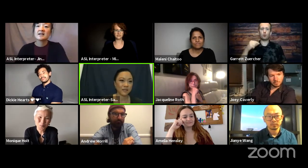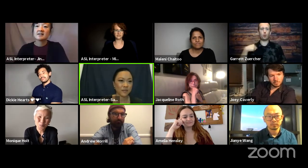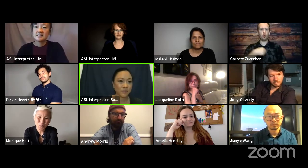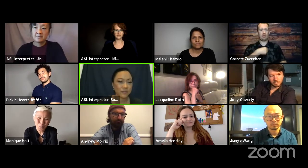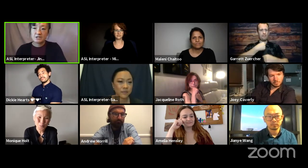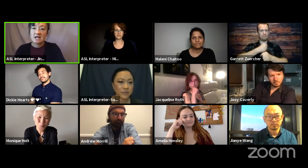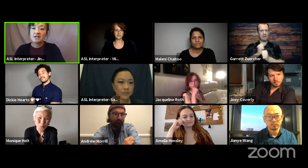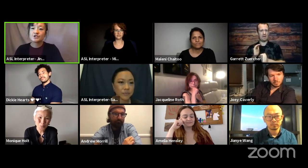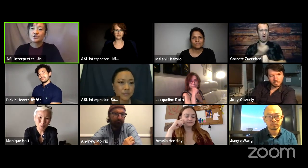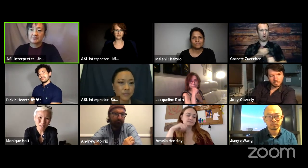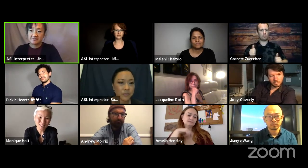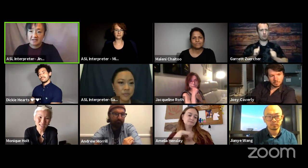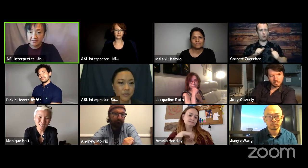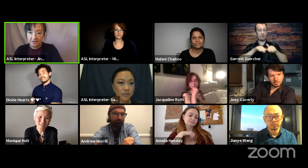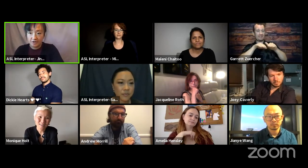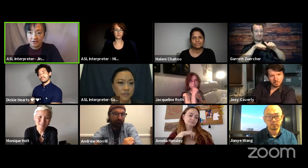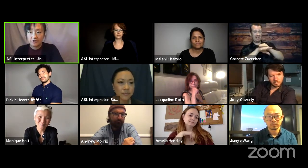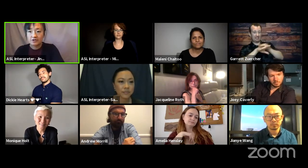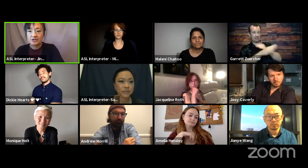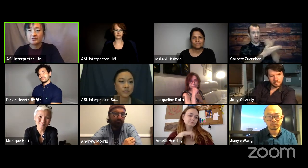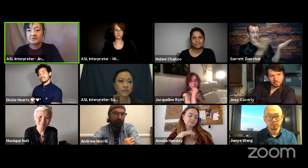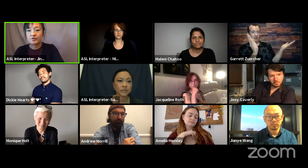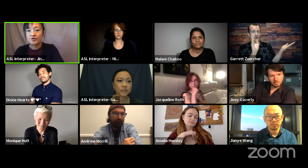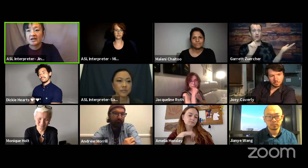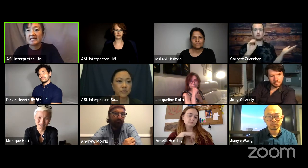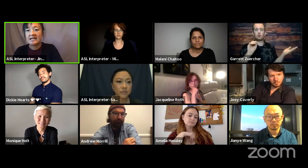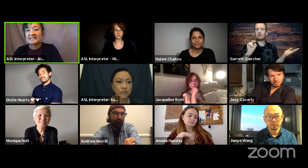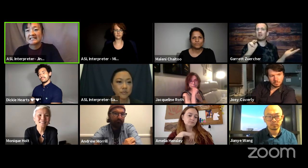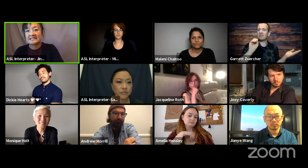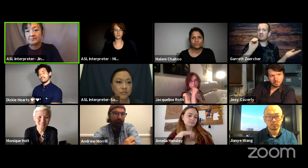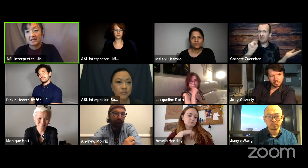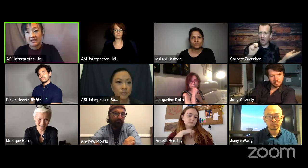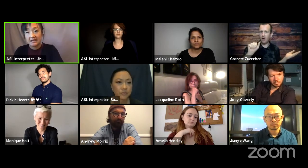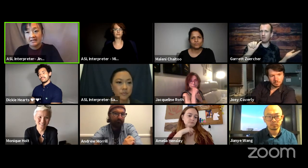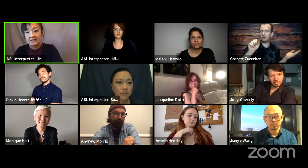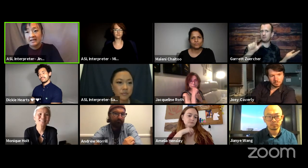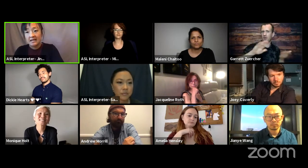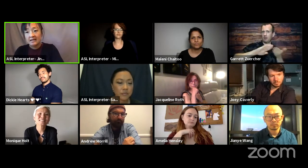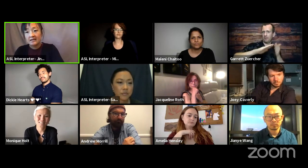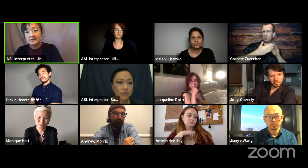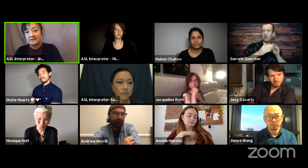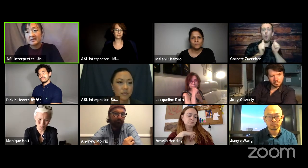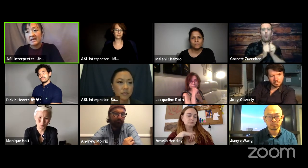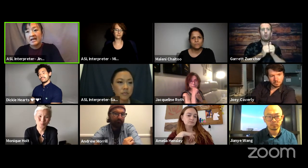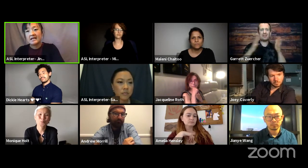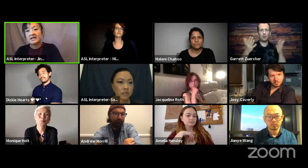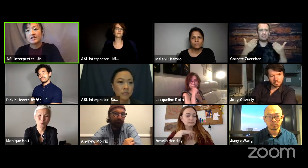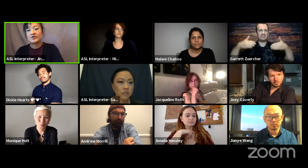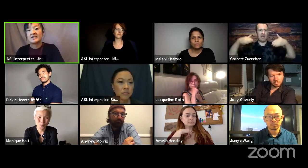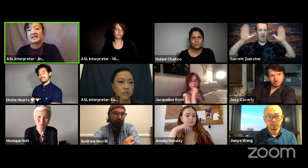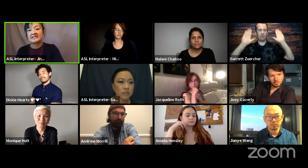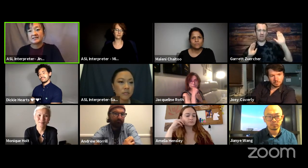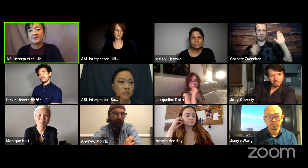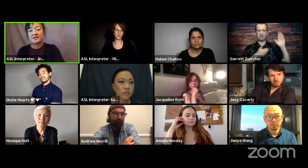It's a big challenge in terms of deaf theater and in terms of creating accessibility and creating accessibility for